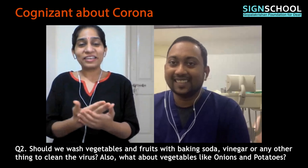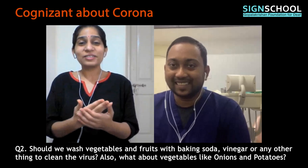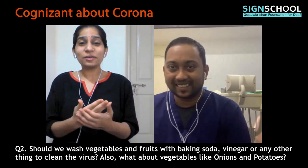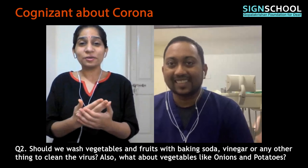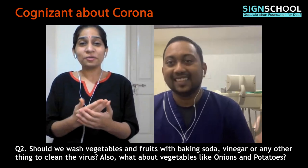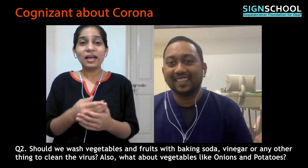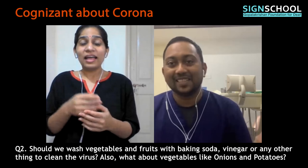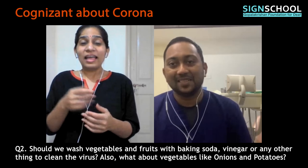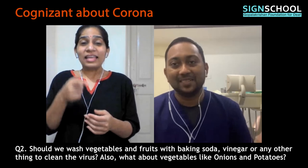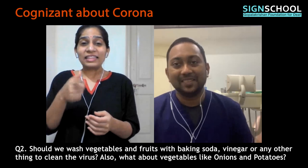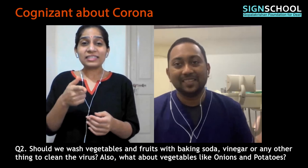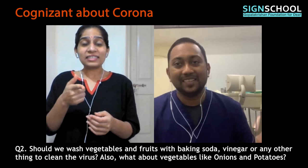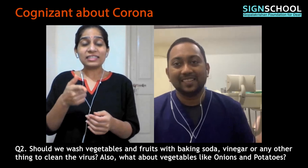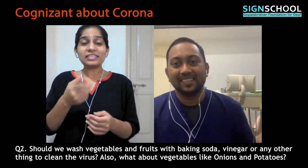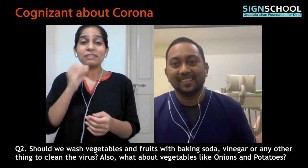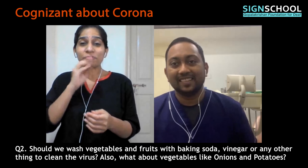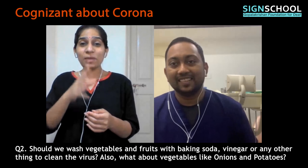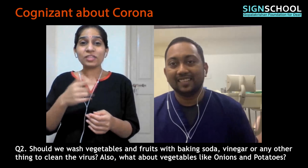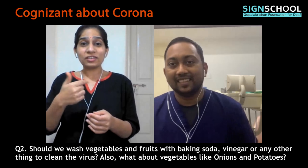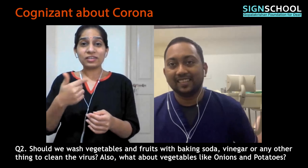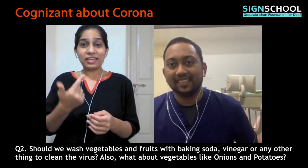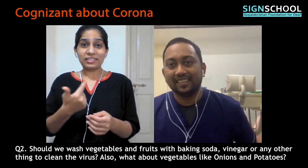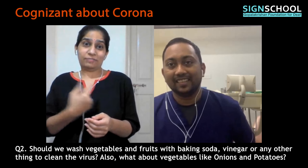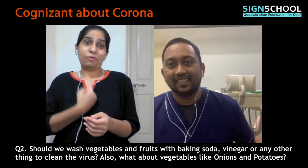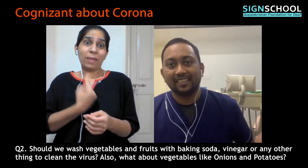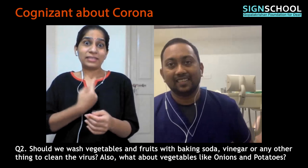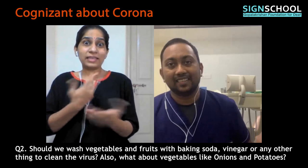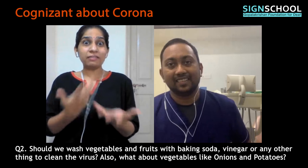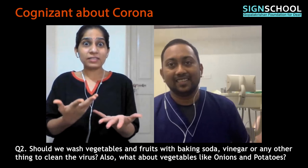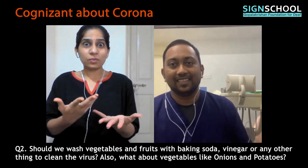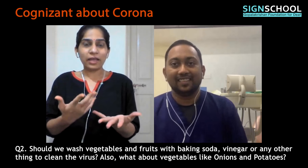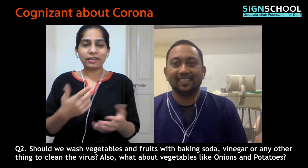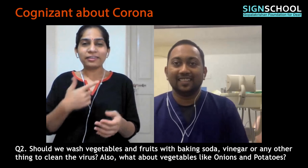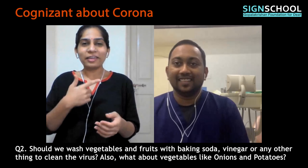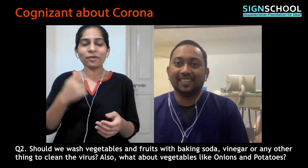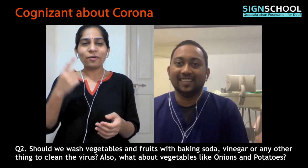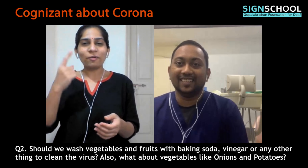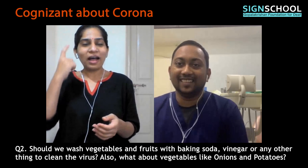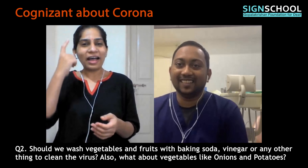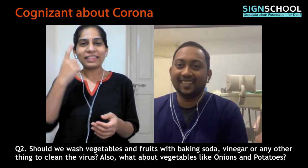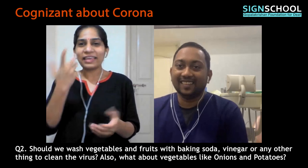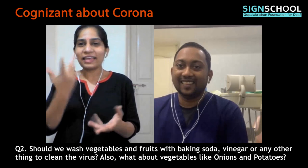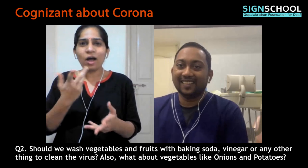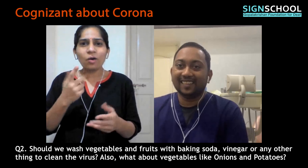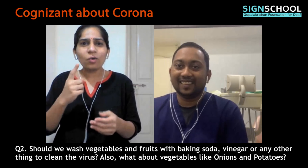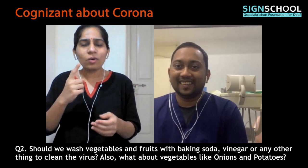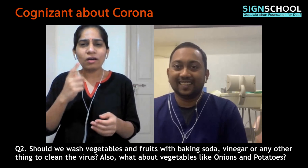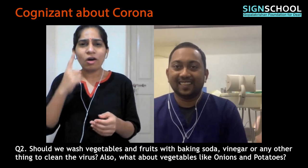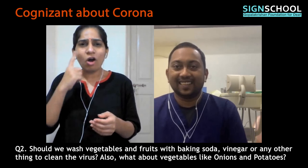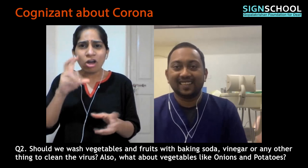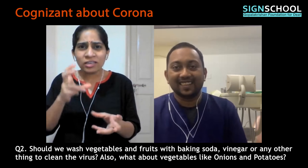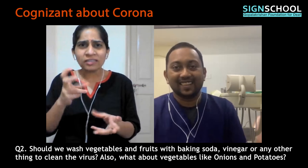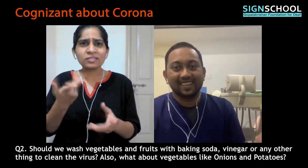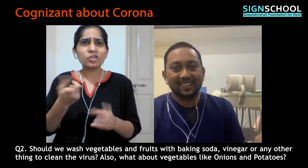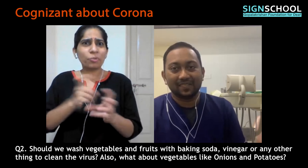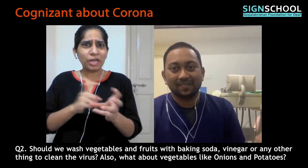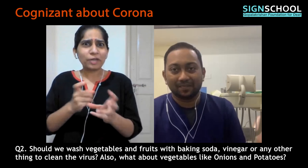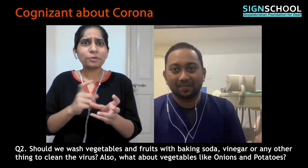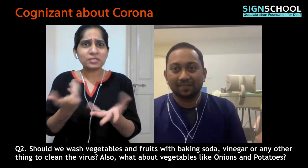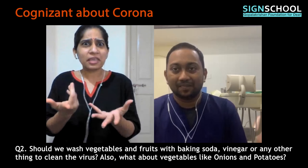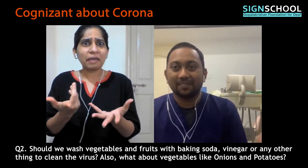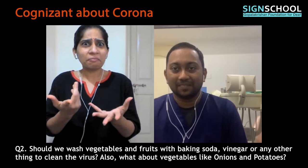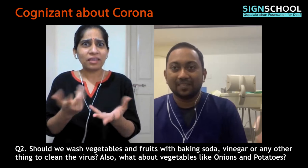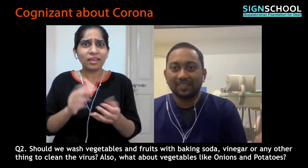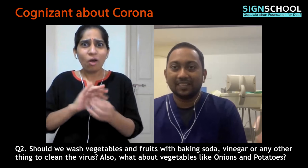Okay, all right. So this information is for myself as well. You know, I think how onions